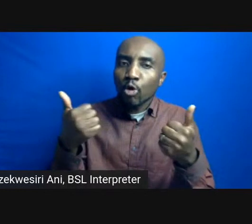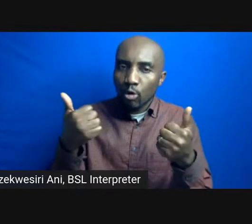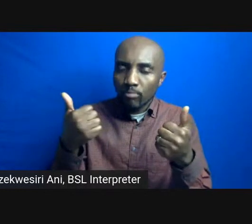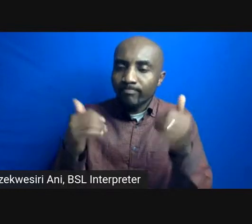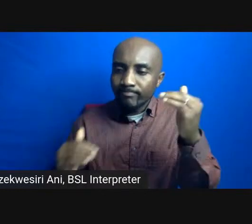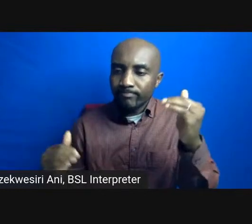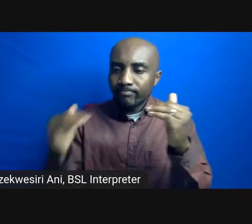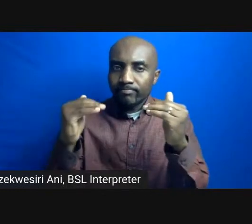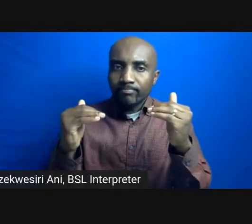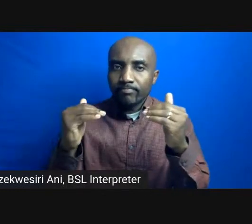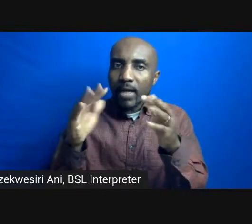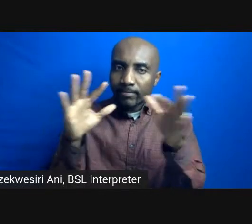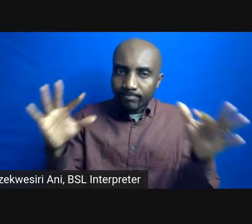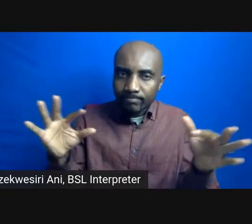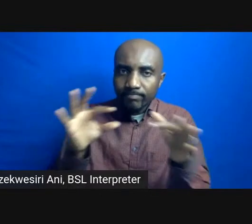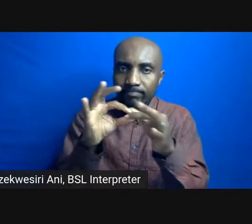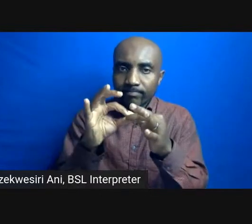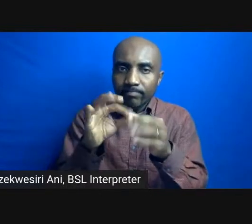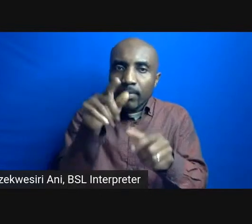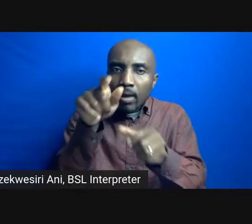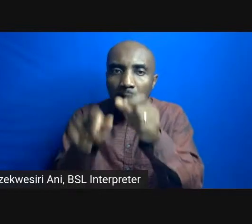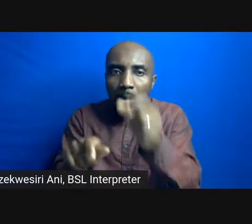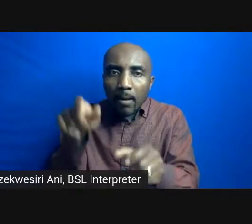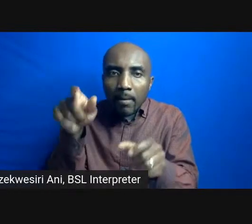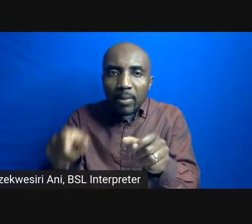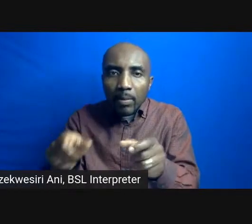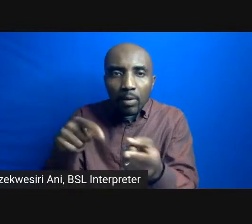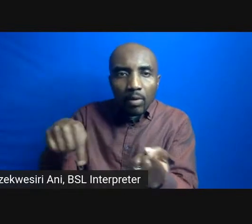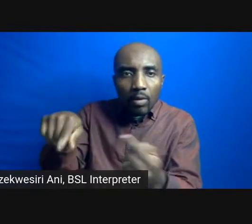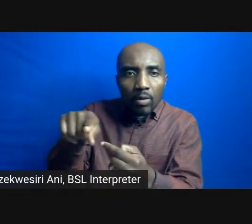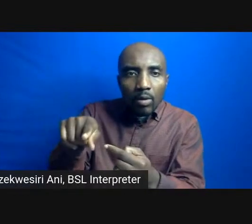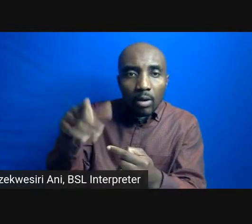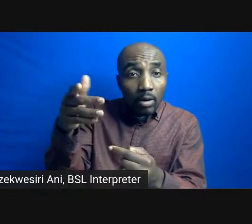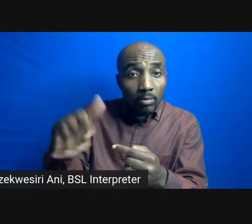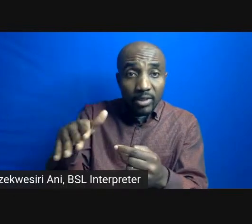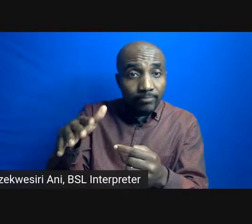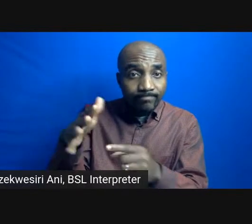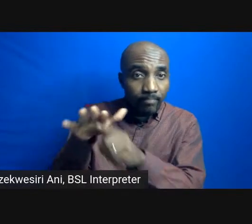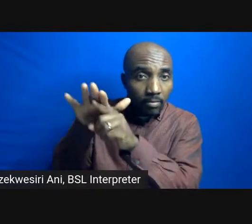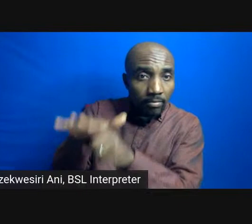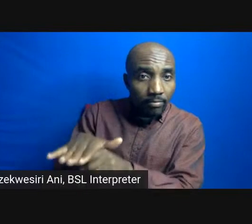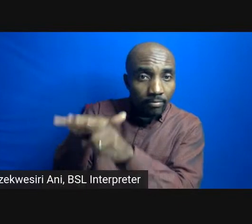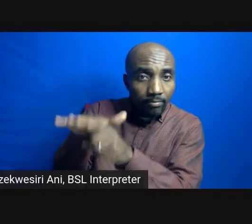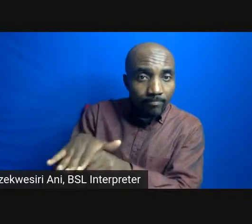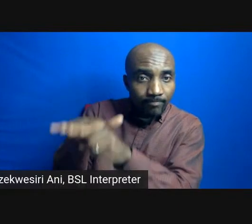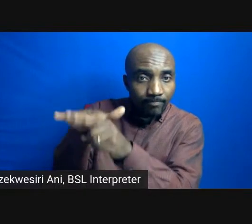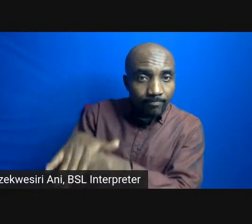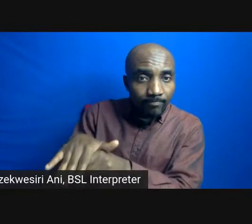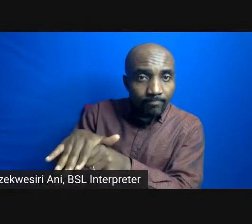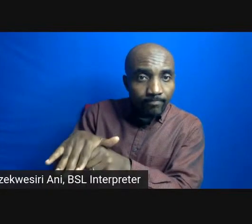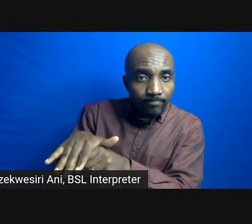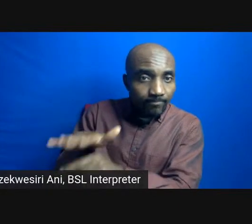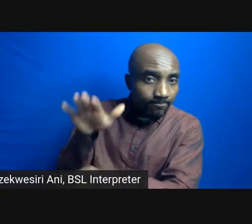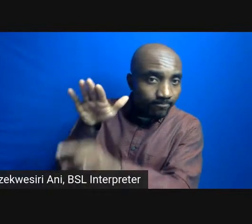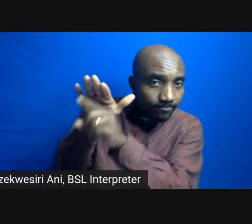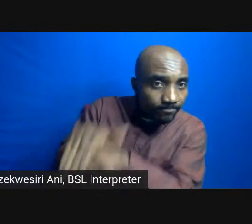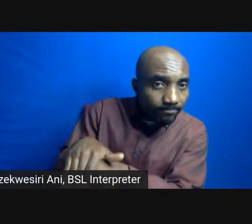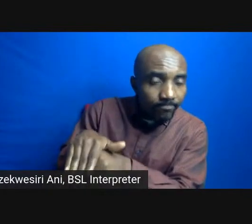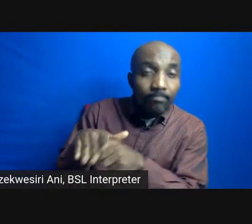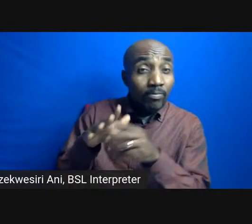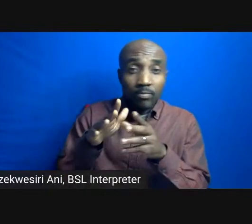For any people who have been at the receiving end of wrongdoing, the path to